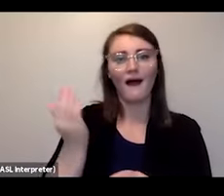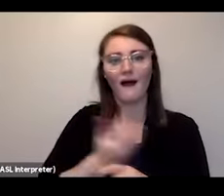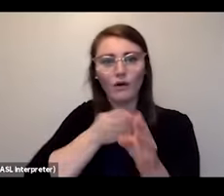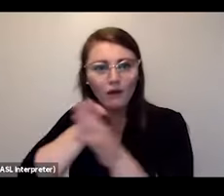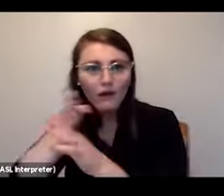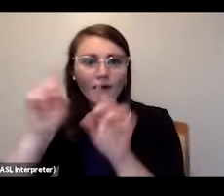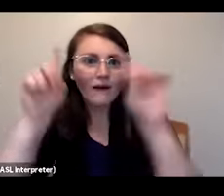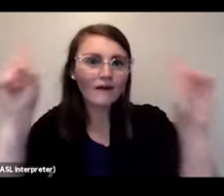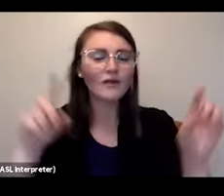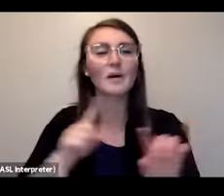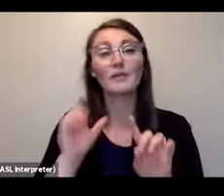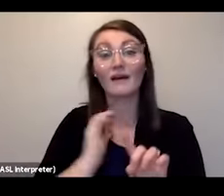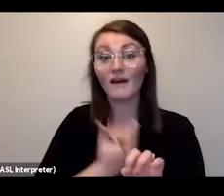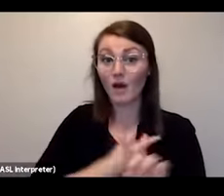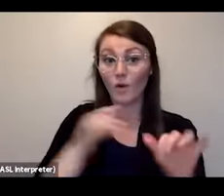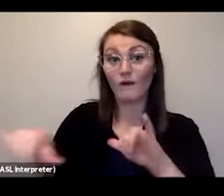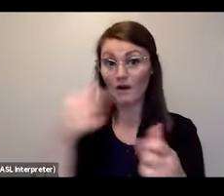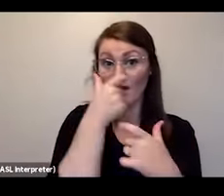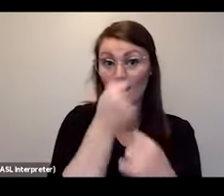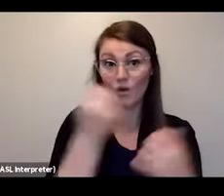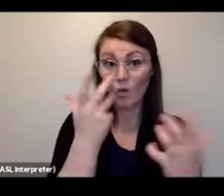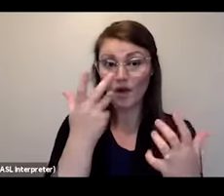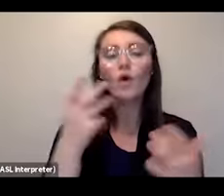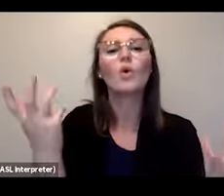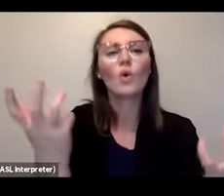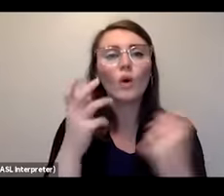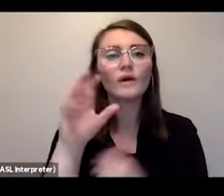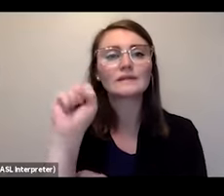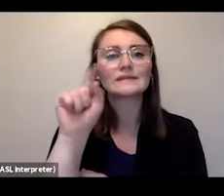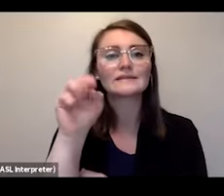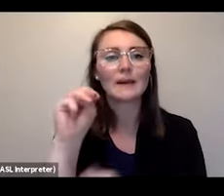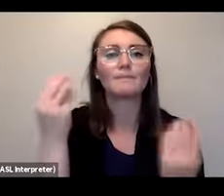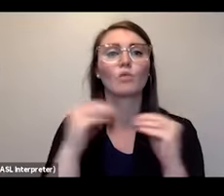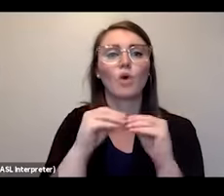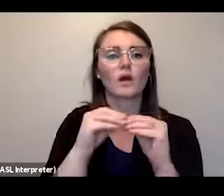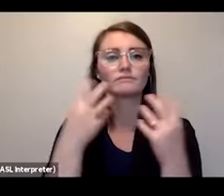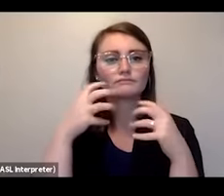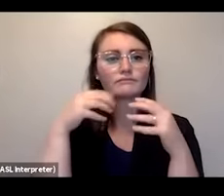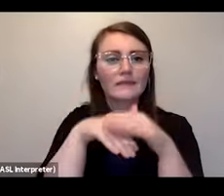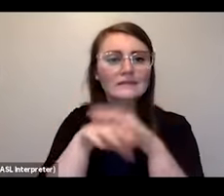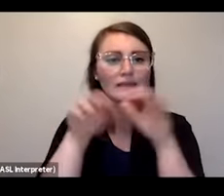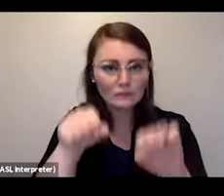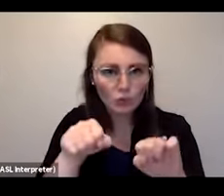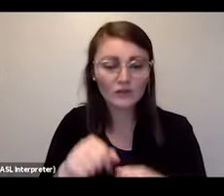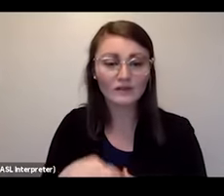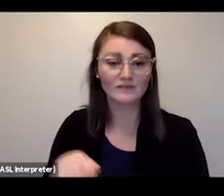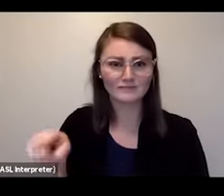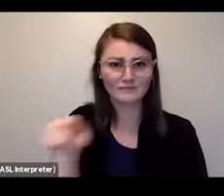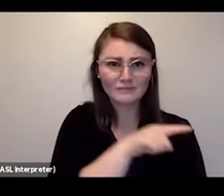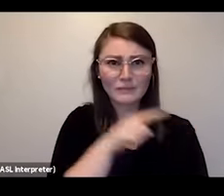making STEM more accessible. I am incredibly excited and inspired by this outpouring